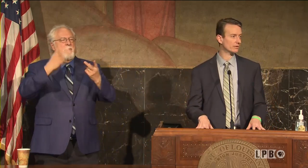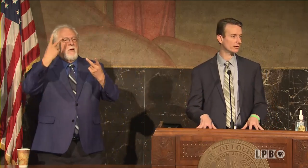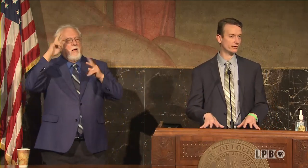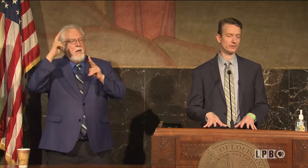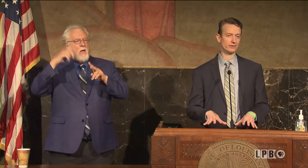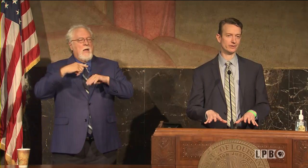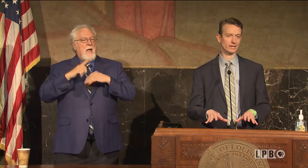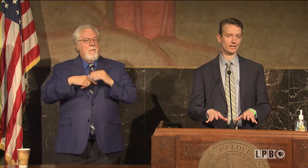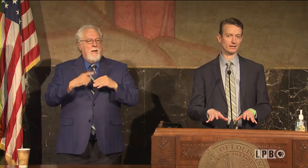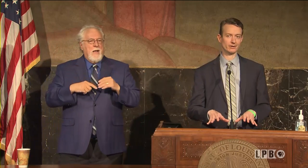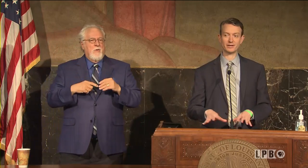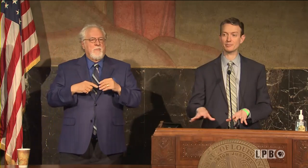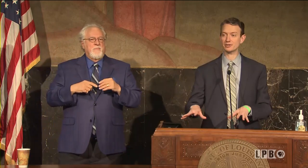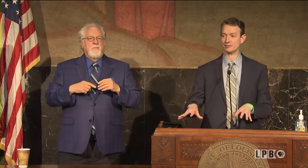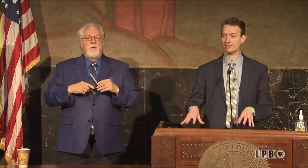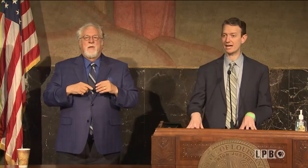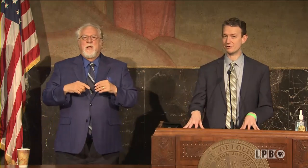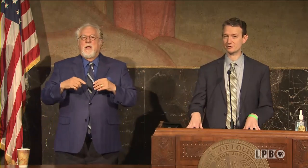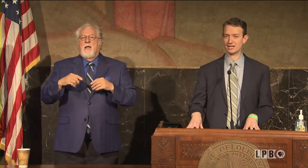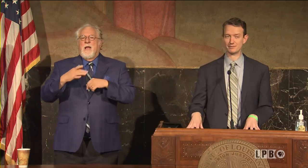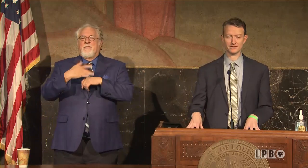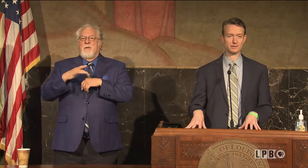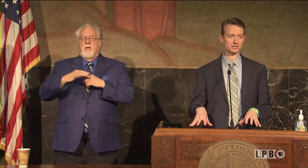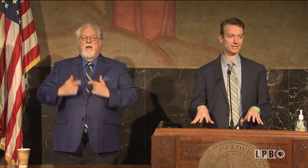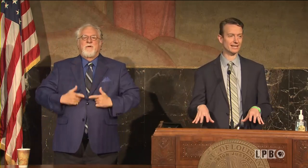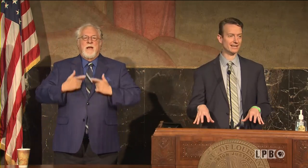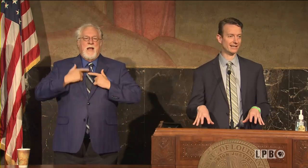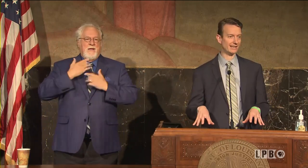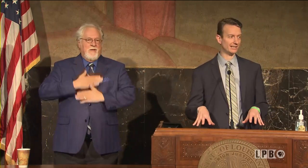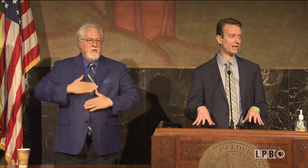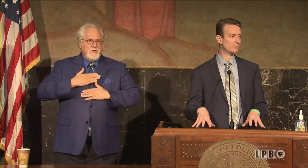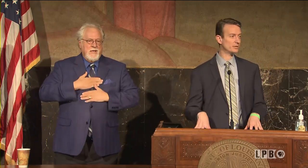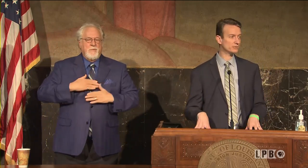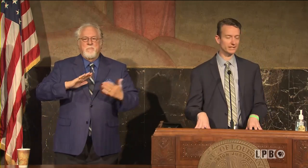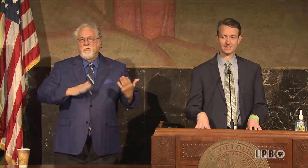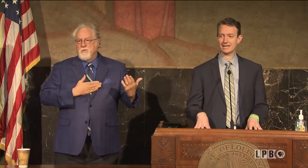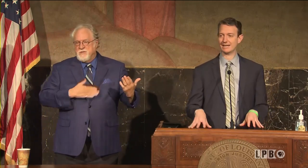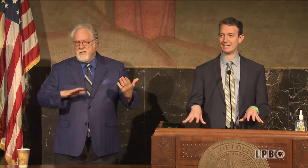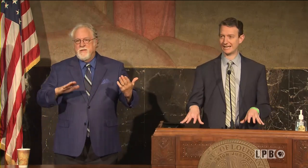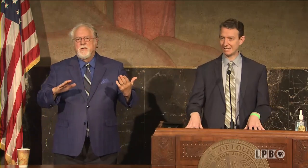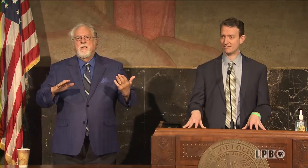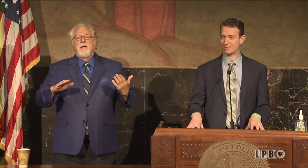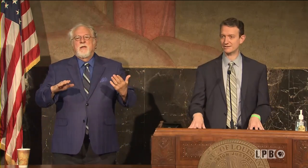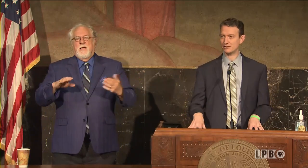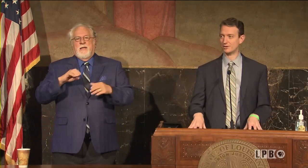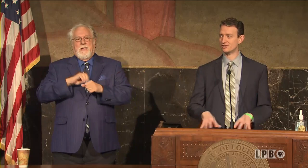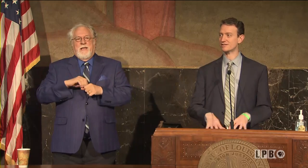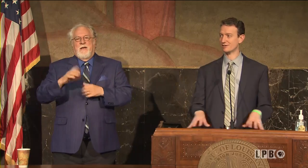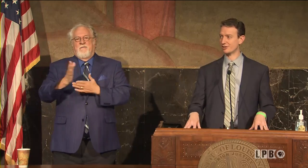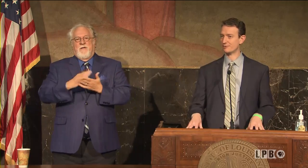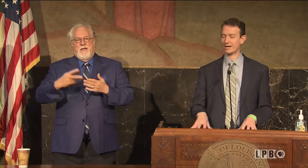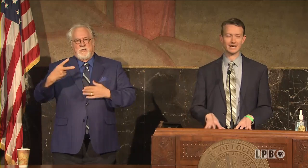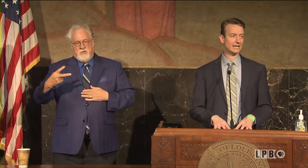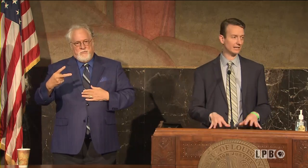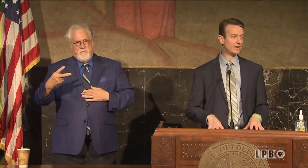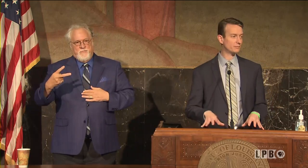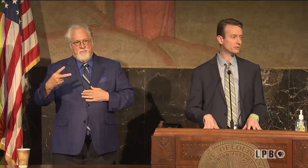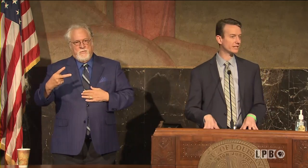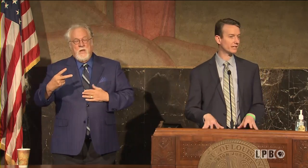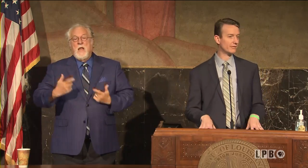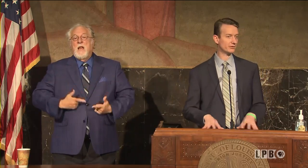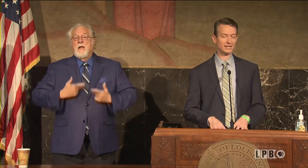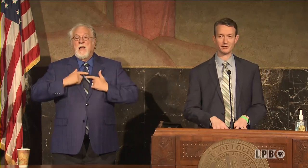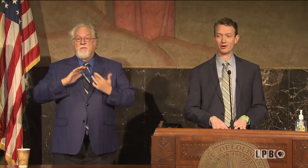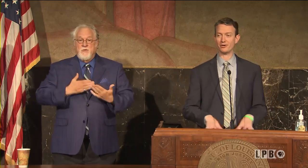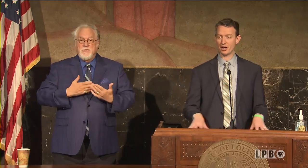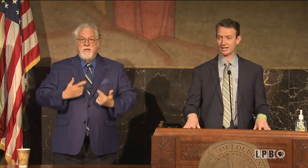around the availability of live entertainment, especially live music, in Phase 2. And just to clarify, live music